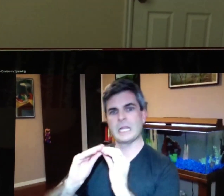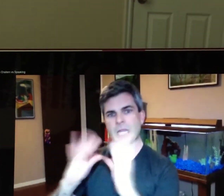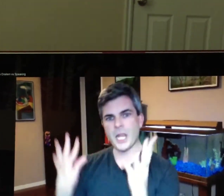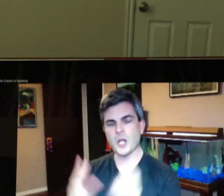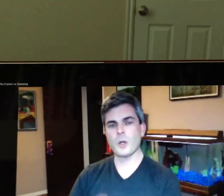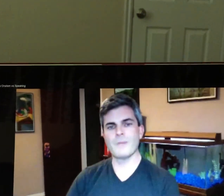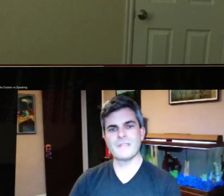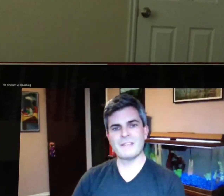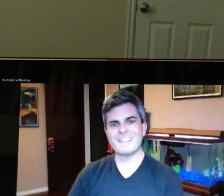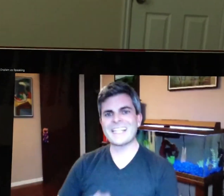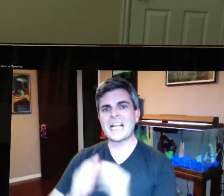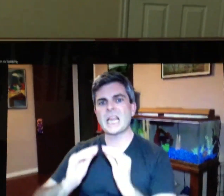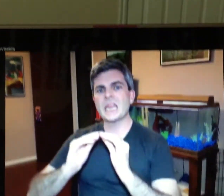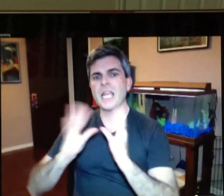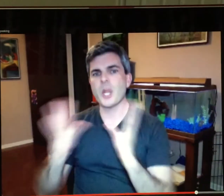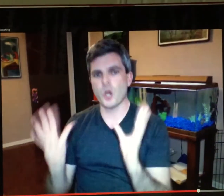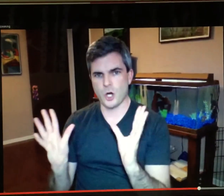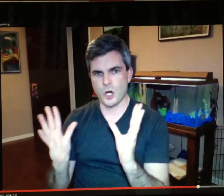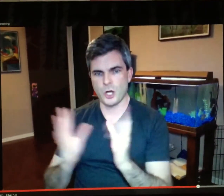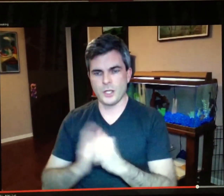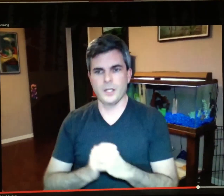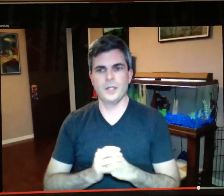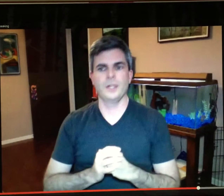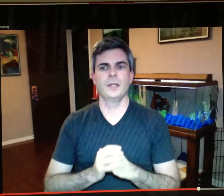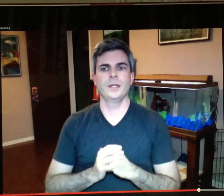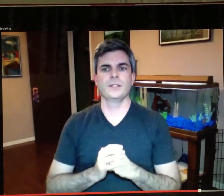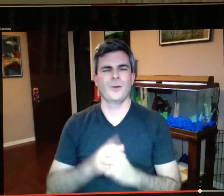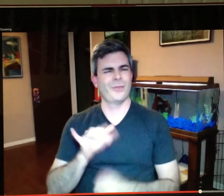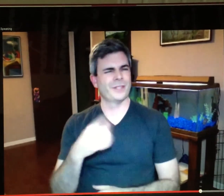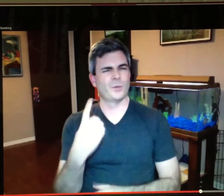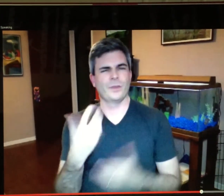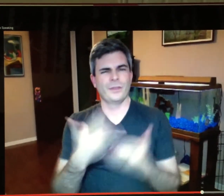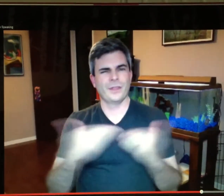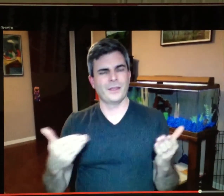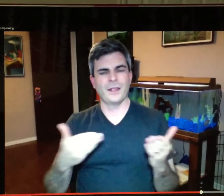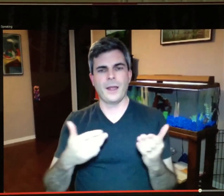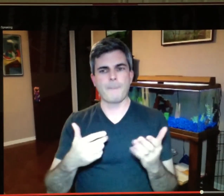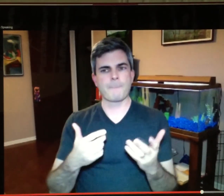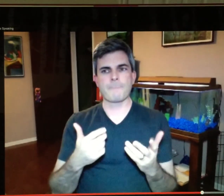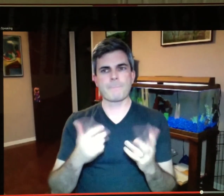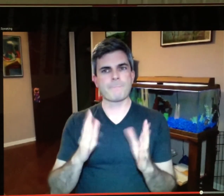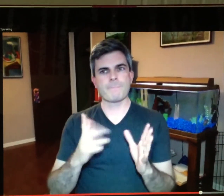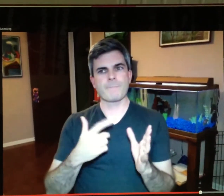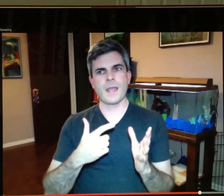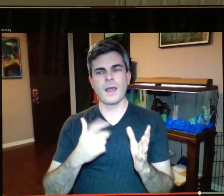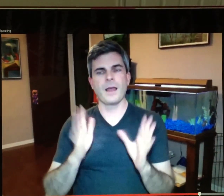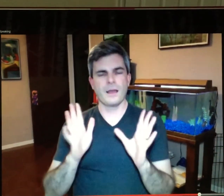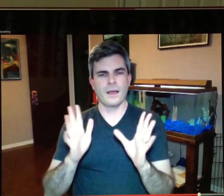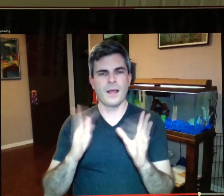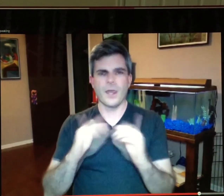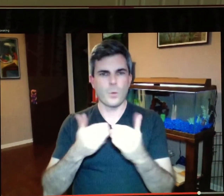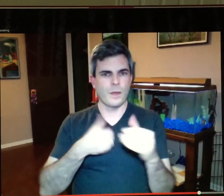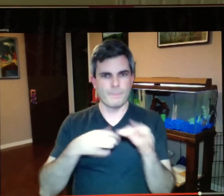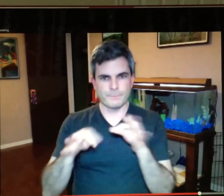But it is better if you are face to face with each other.